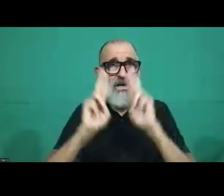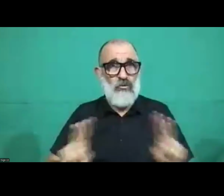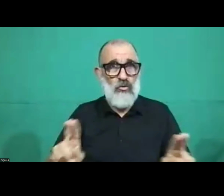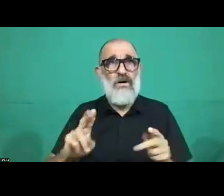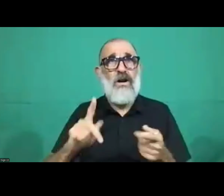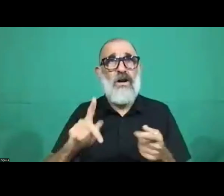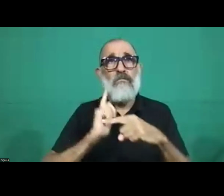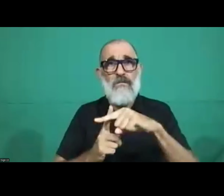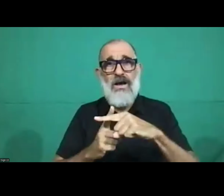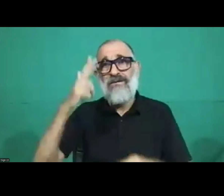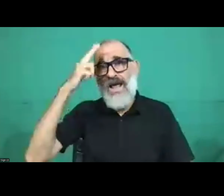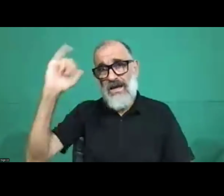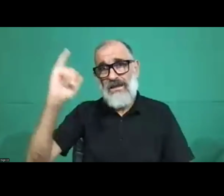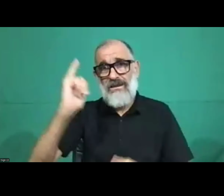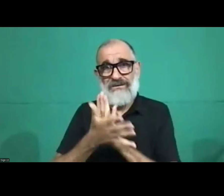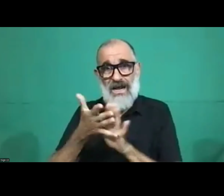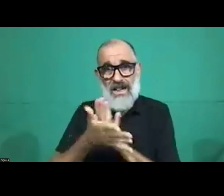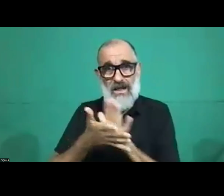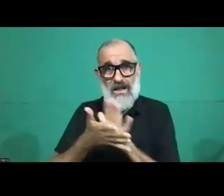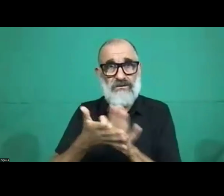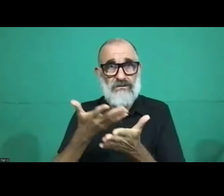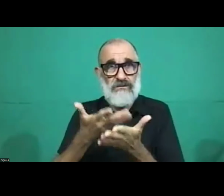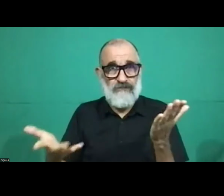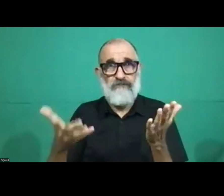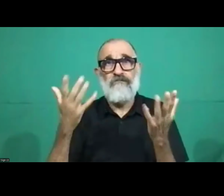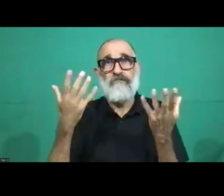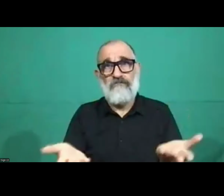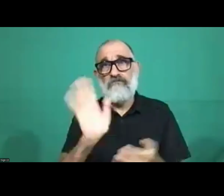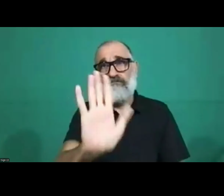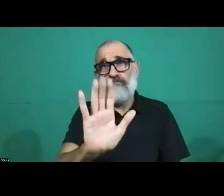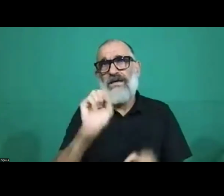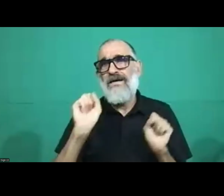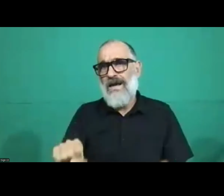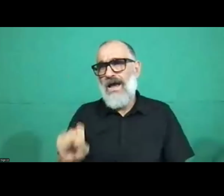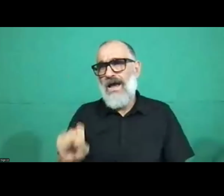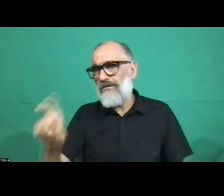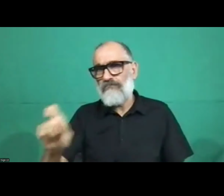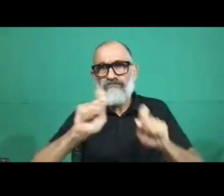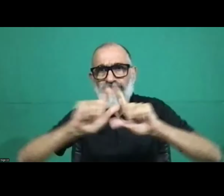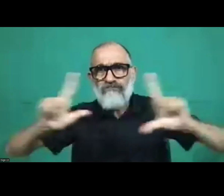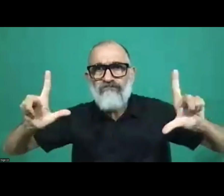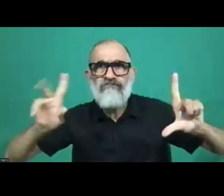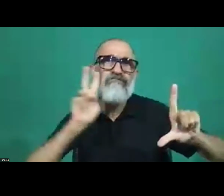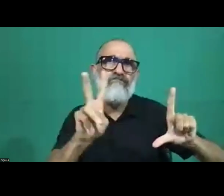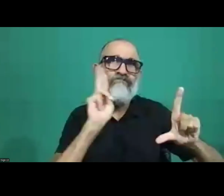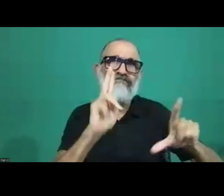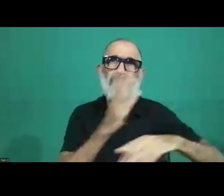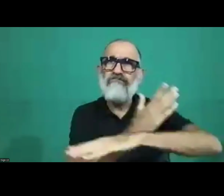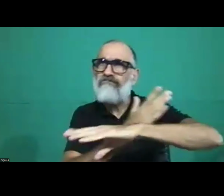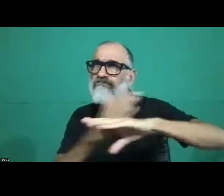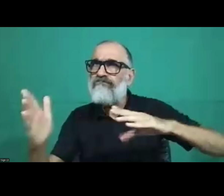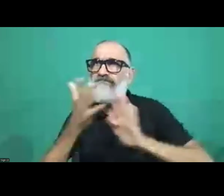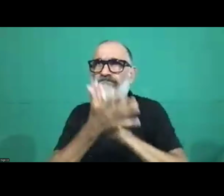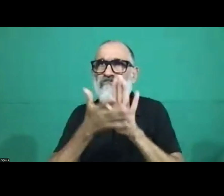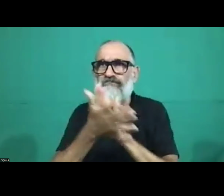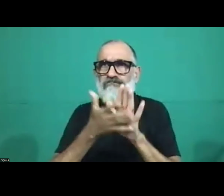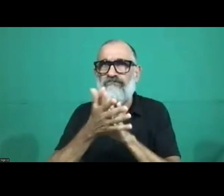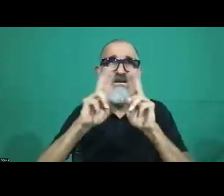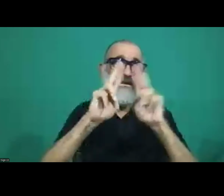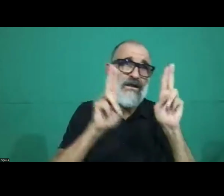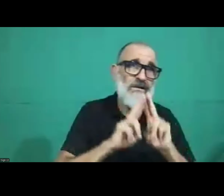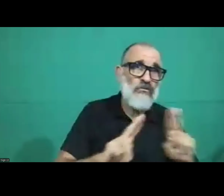Language will be assigned to breakout session 1, which will have also International Sign Language available in that specific breakout session,